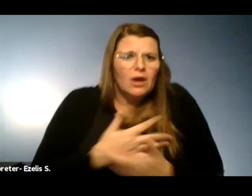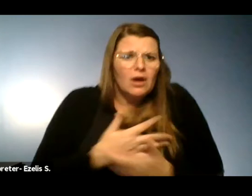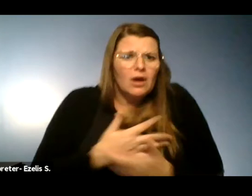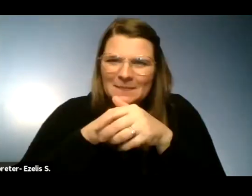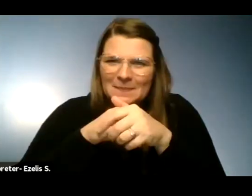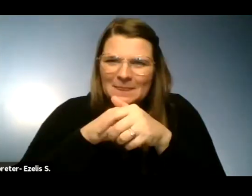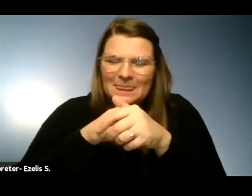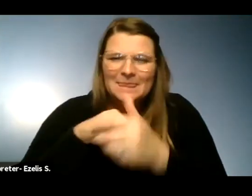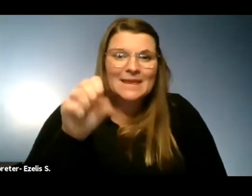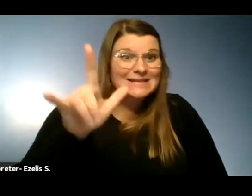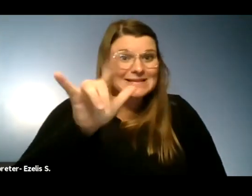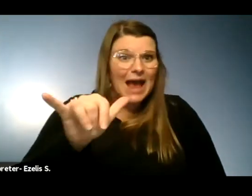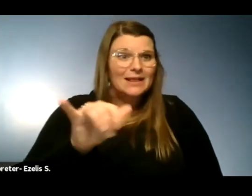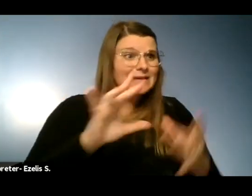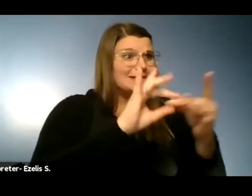Maybe